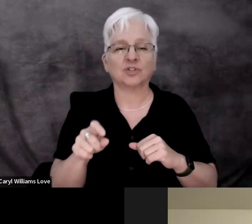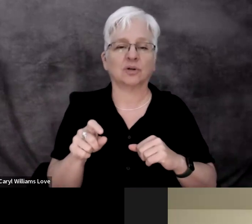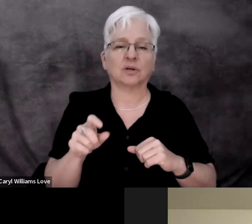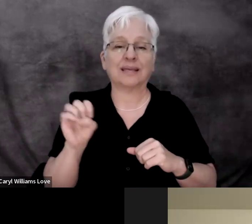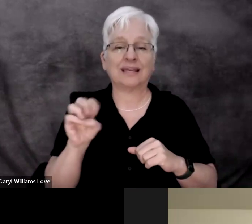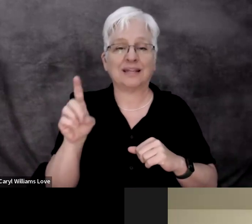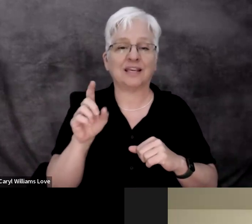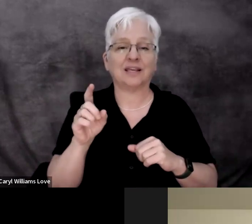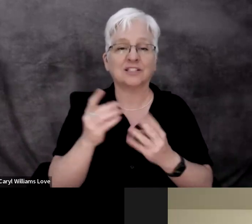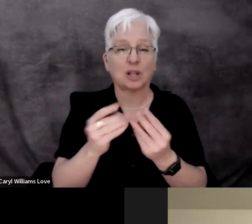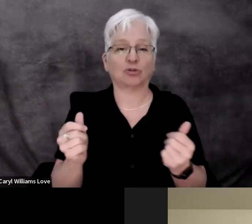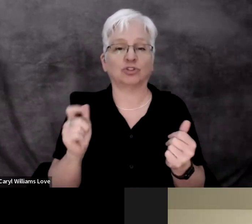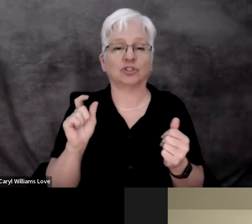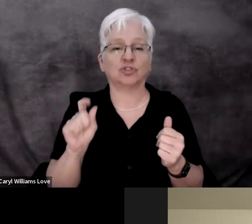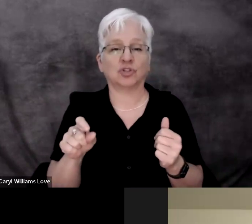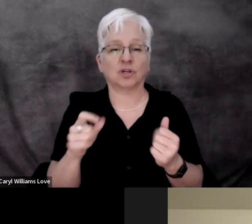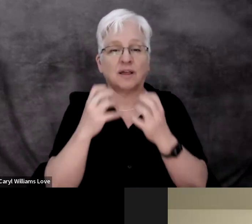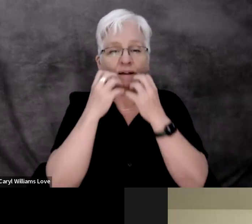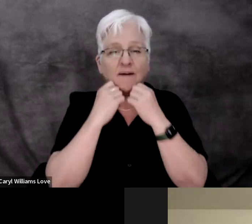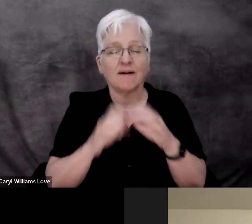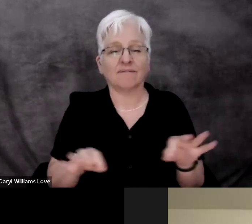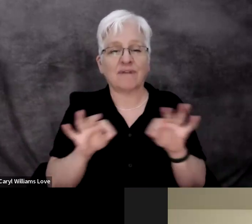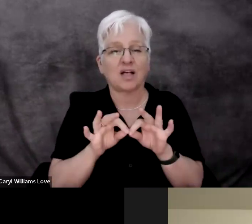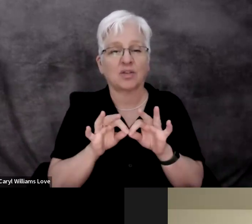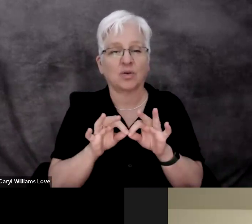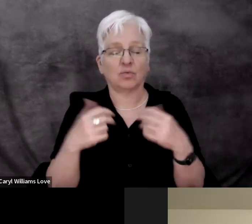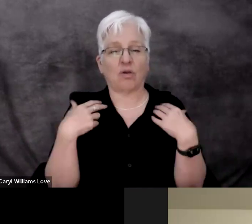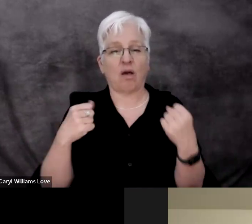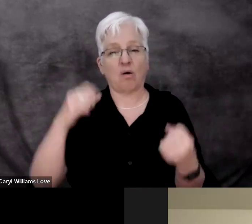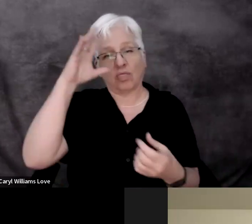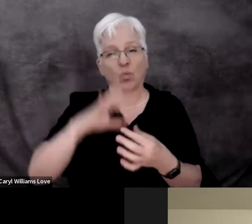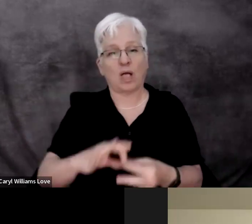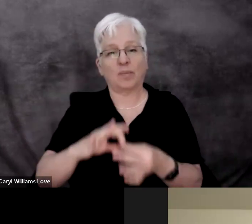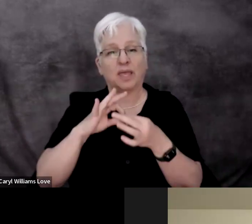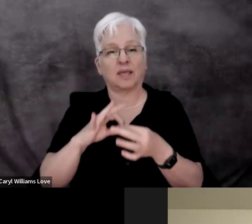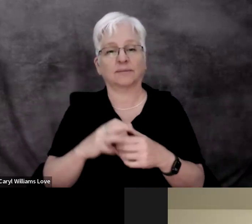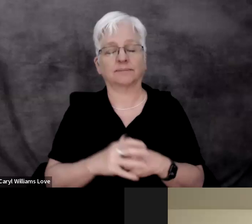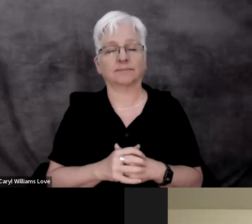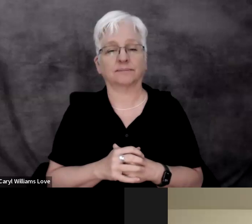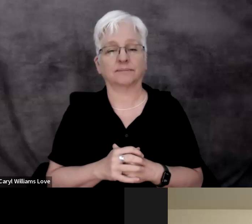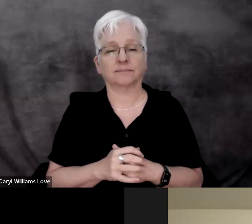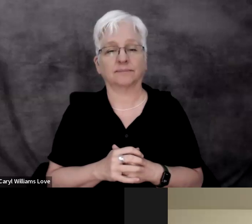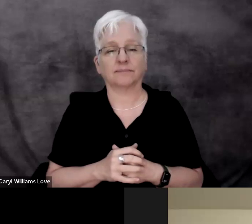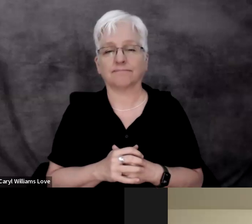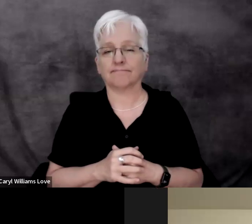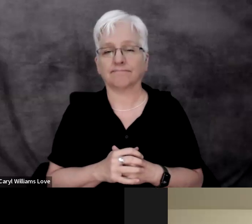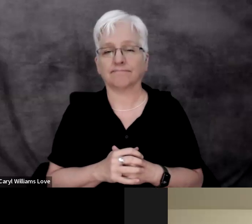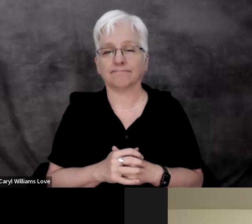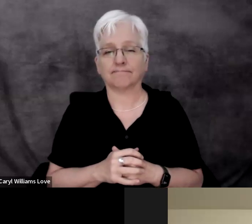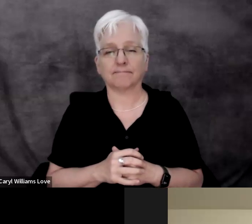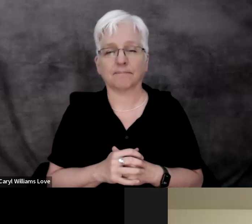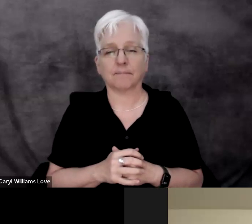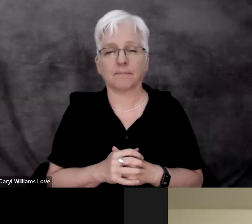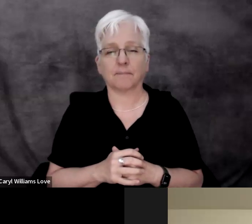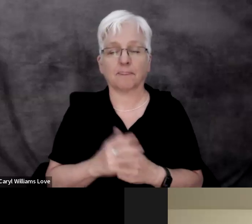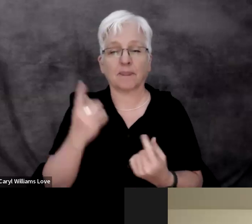to improve someone's health and well-being. So my thoughts are about ideas. Parents like us